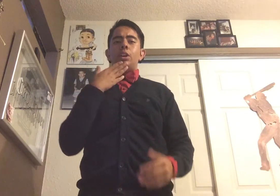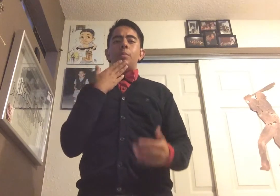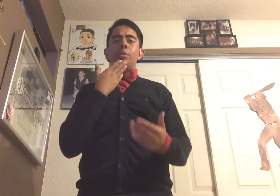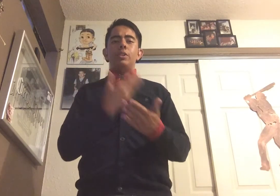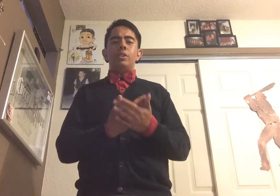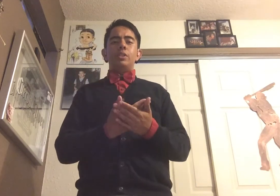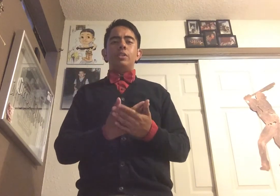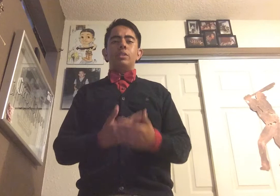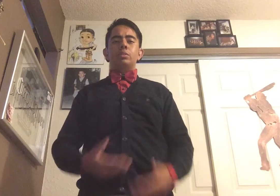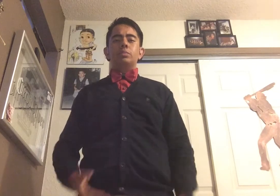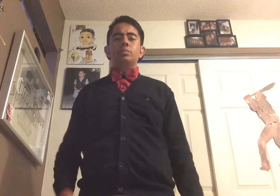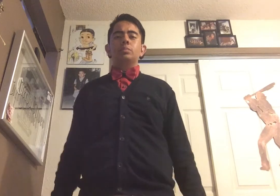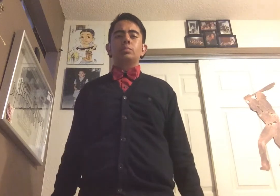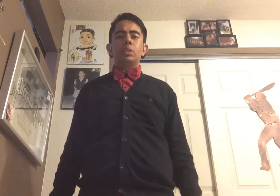again.